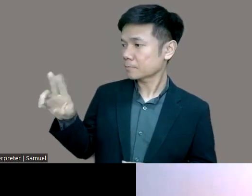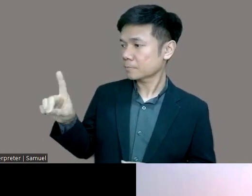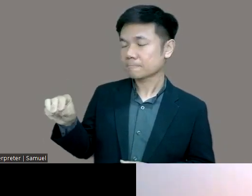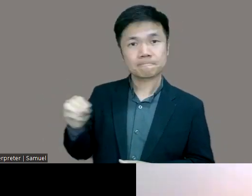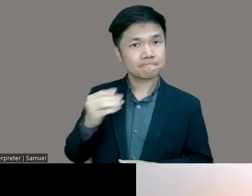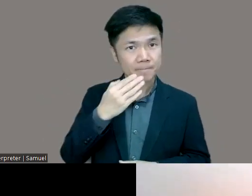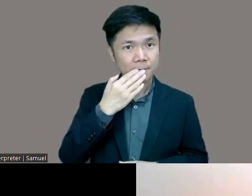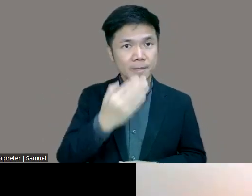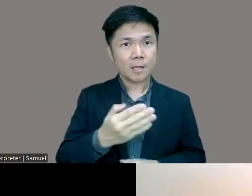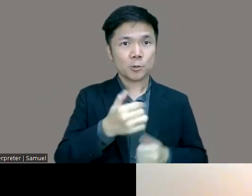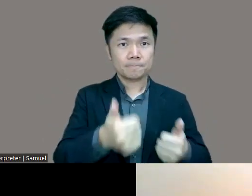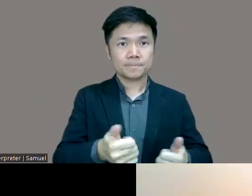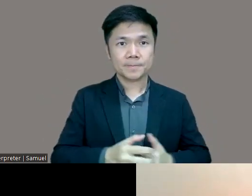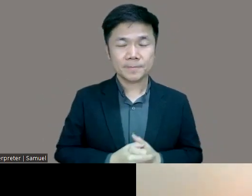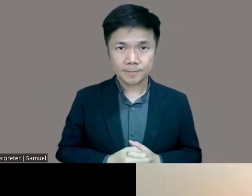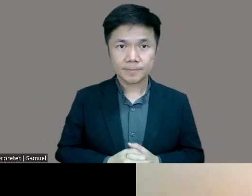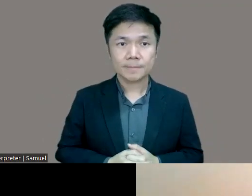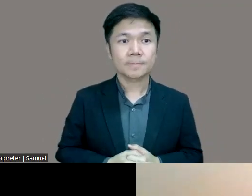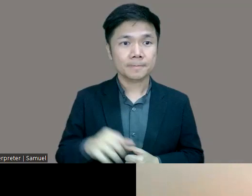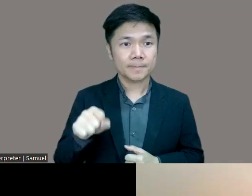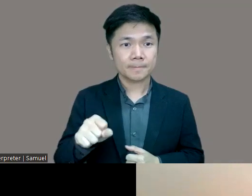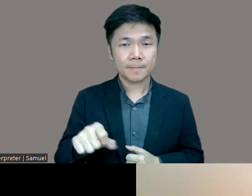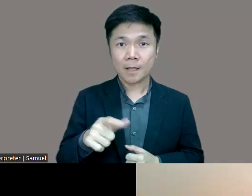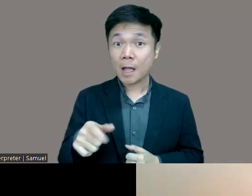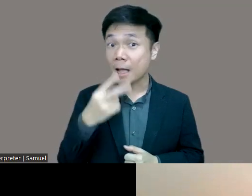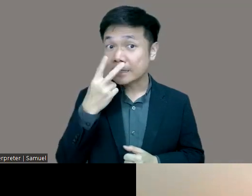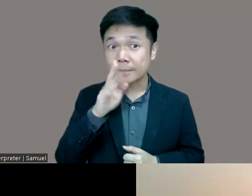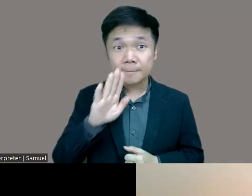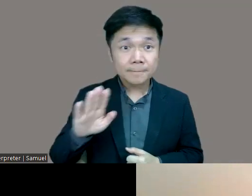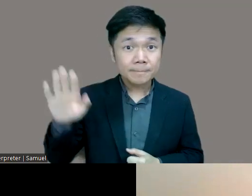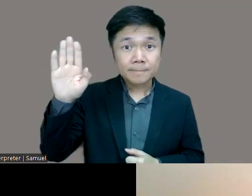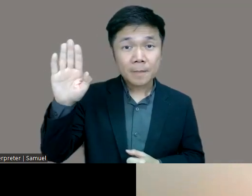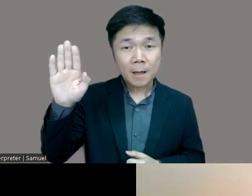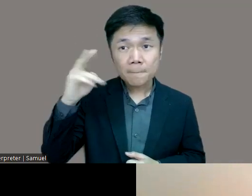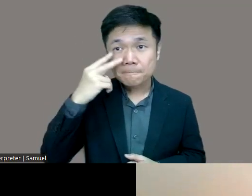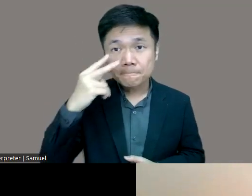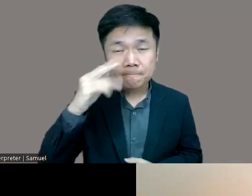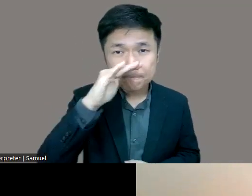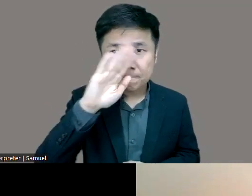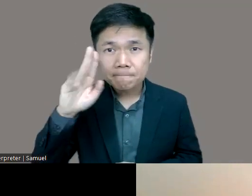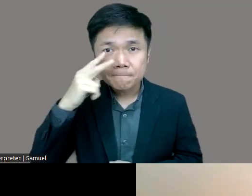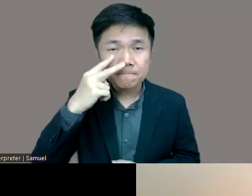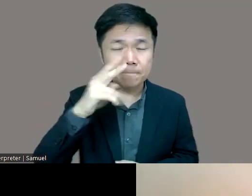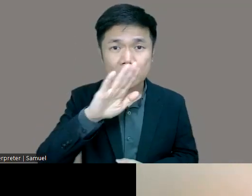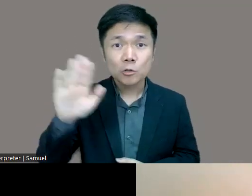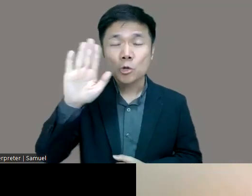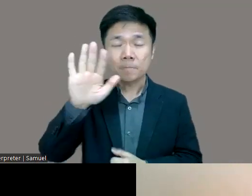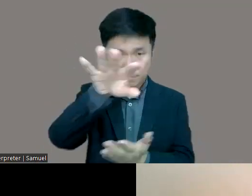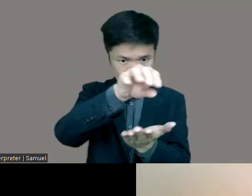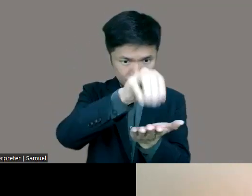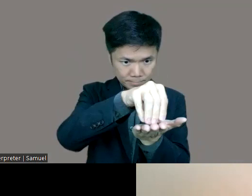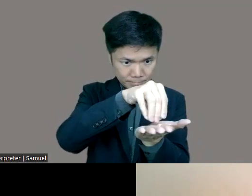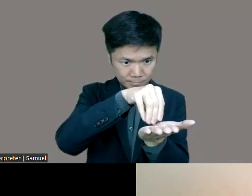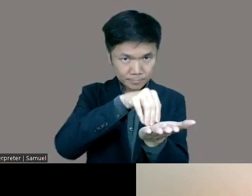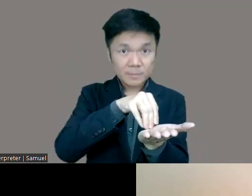will reformulate just to ensure that I've captured well, and I see Elham coming in now. I will reformulate this and pass it to you, Elham, with